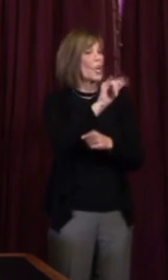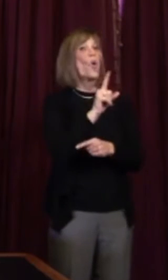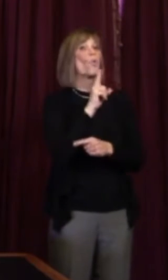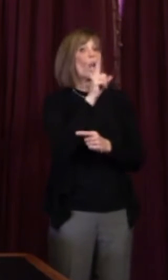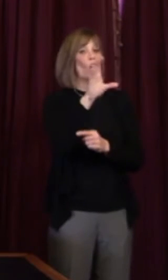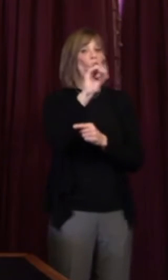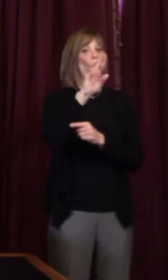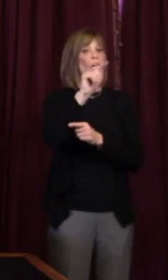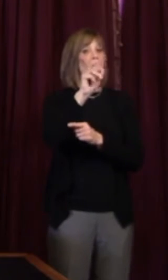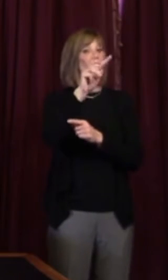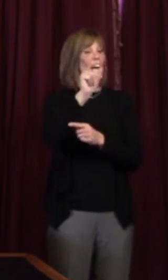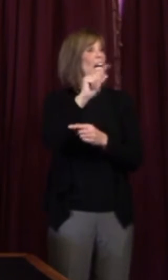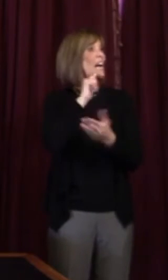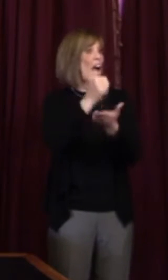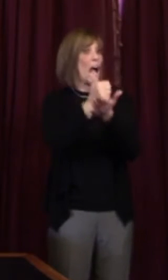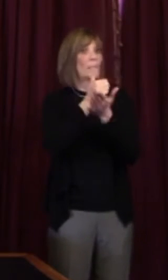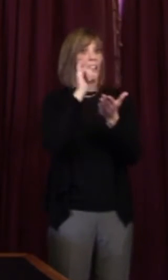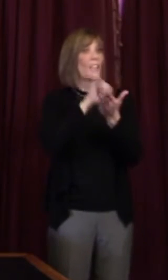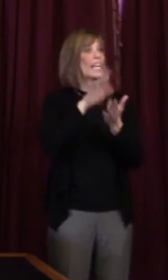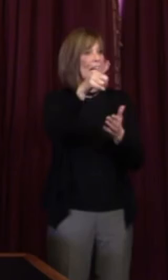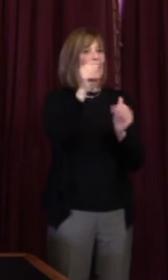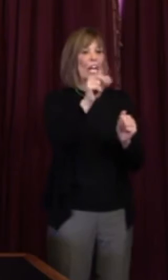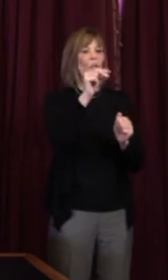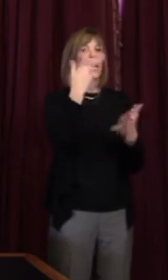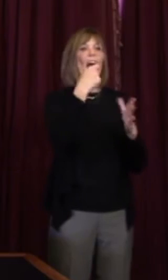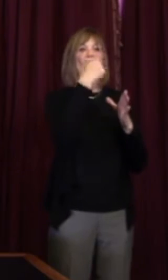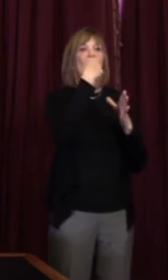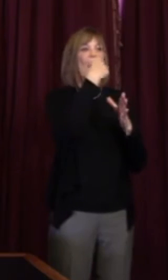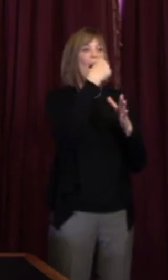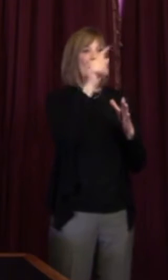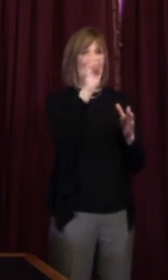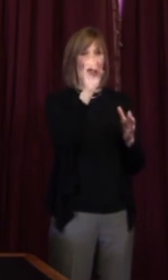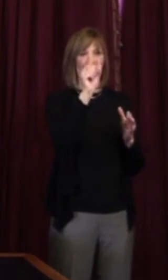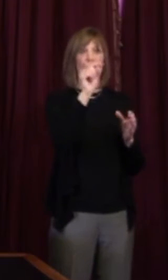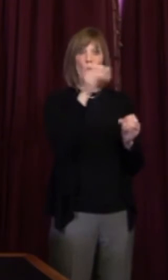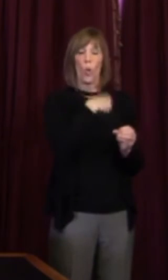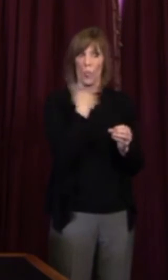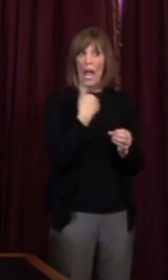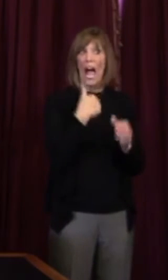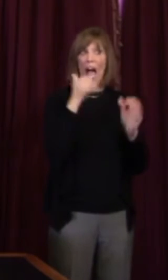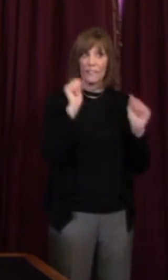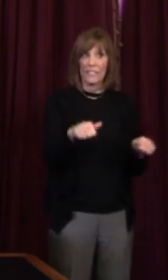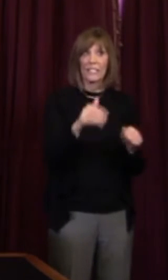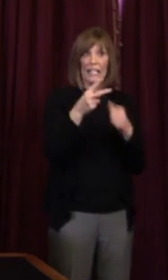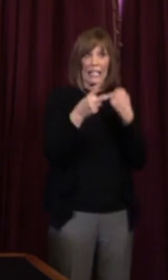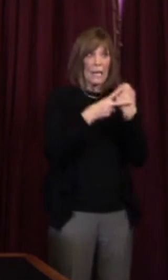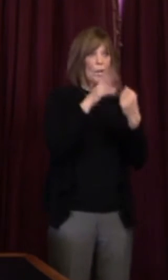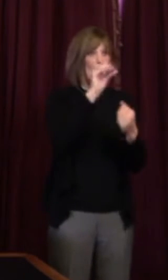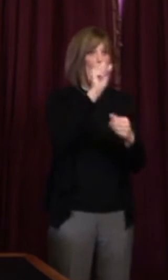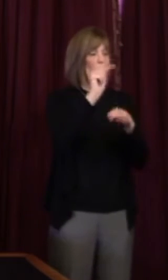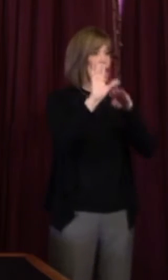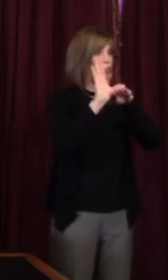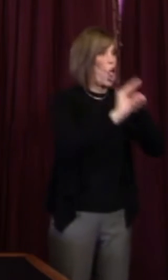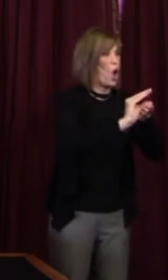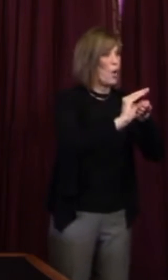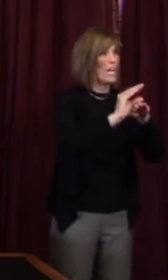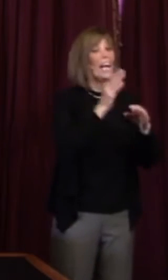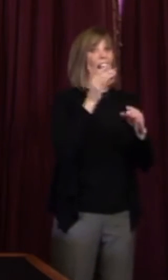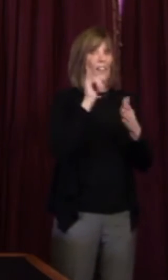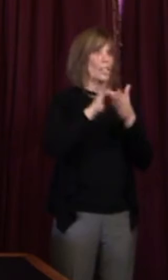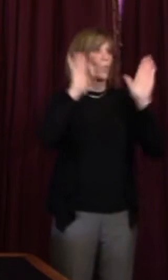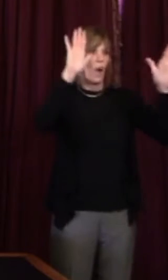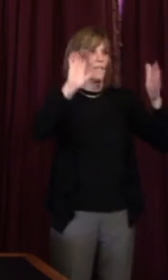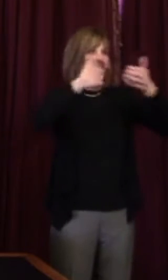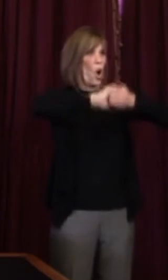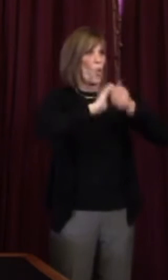of Corteva right now is it's a saliva test, and so there's some opportunities there if we can keep the cost low. That's a great partnership with